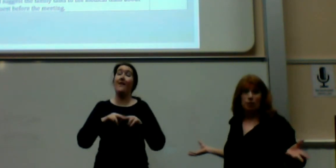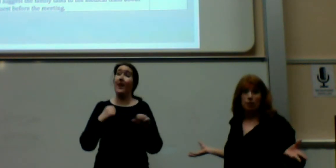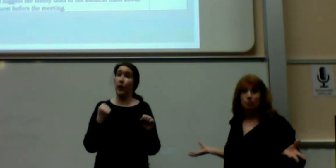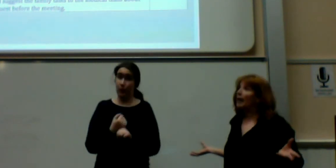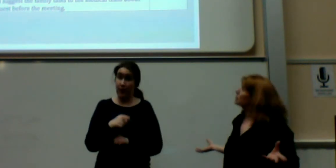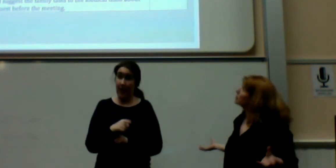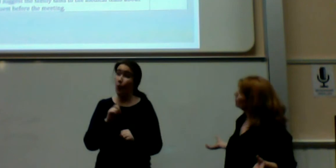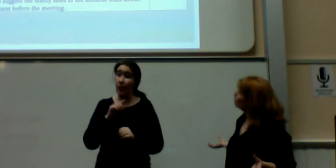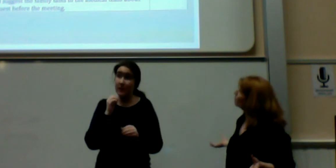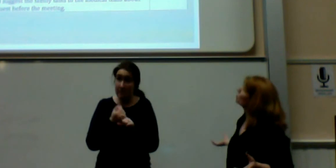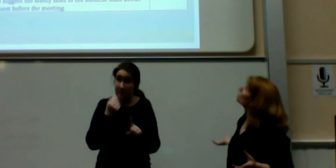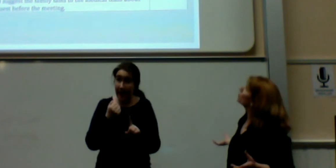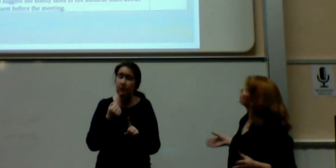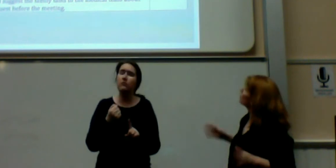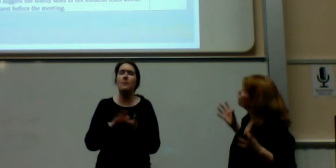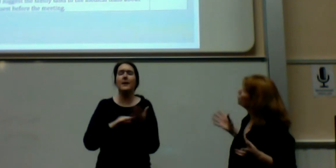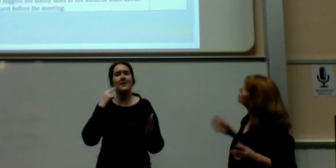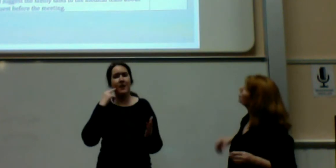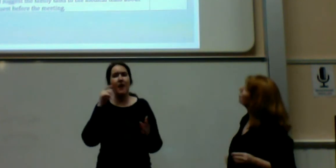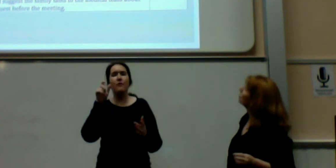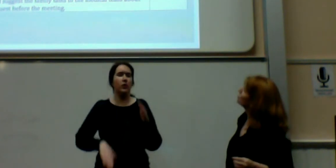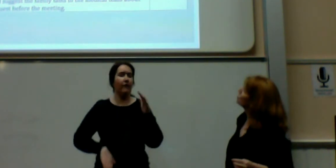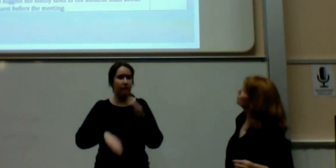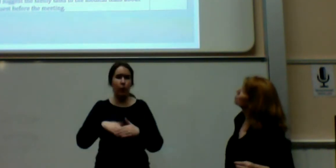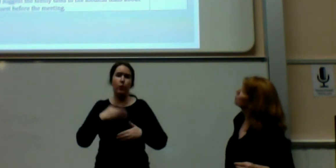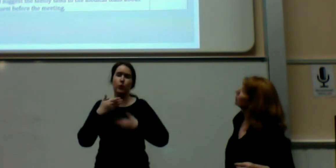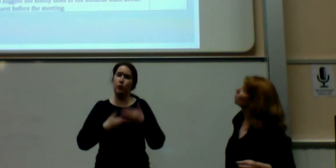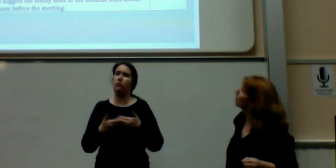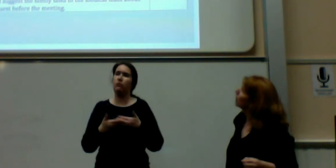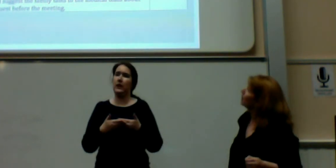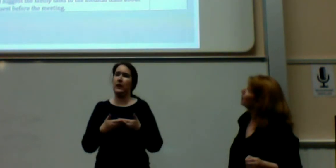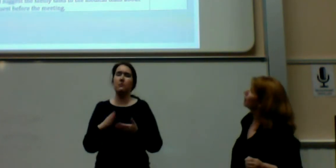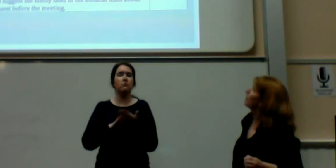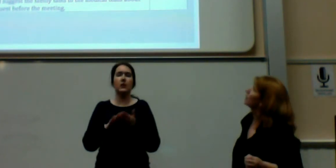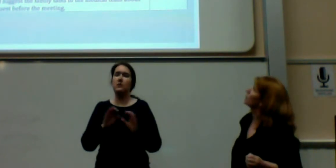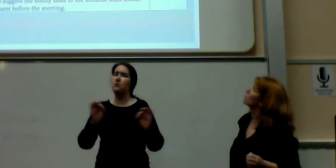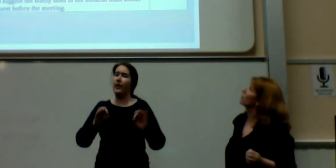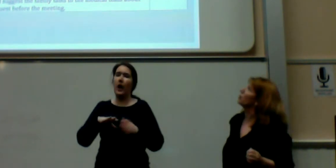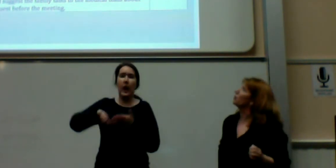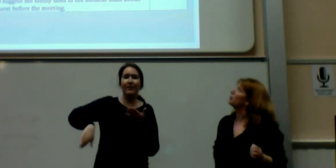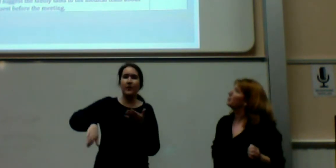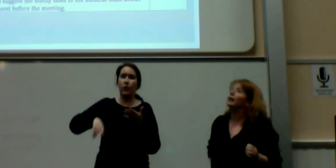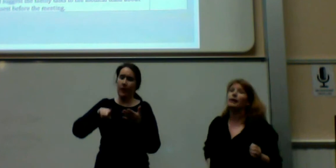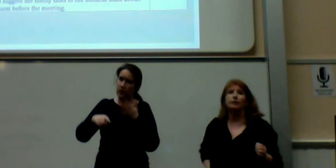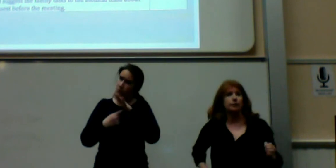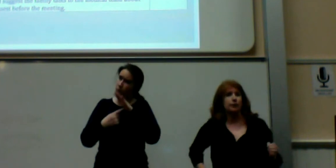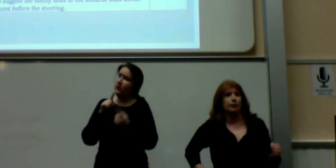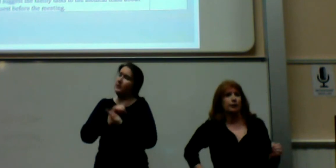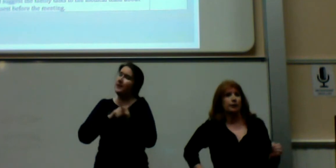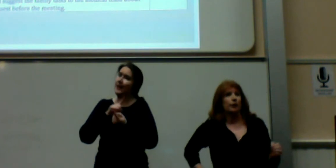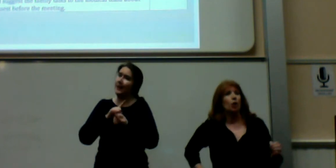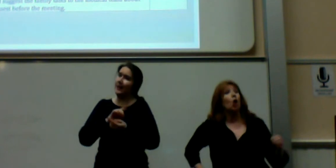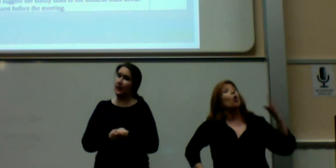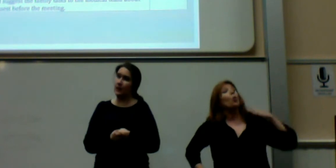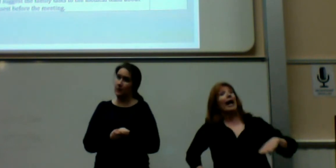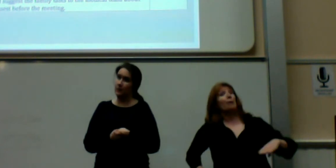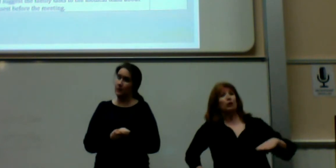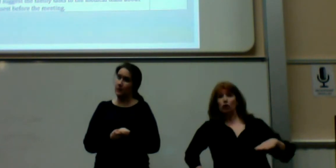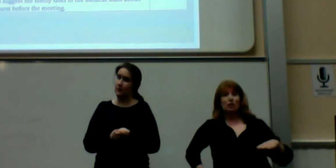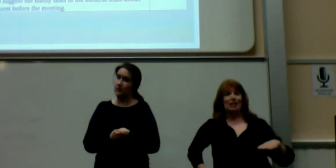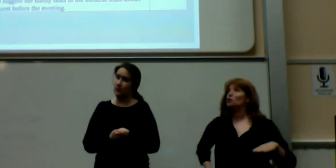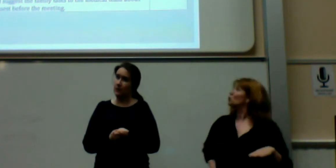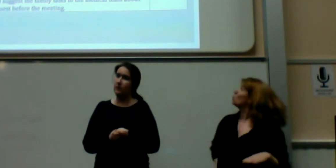this, what's the impact? The deaf person will get the full story of the situation and will not be left out of this very critical meeting.